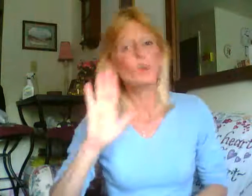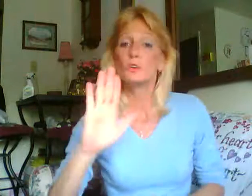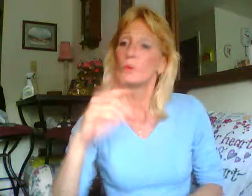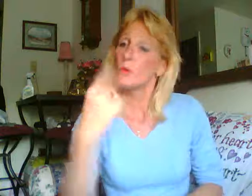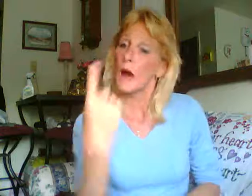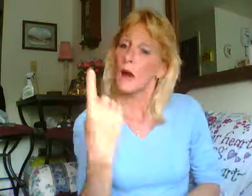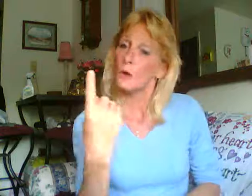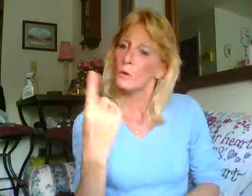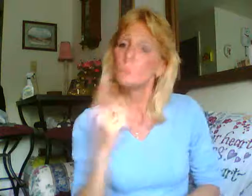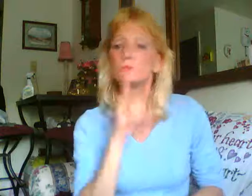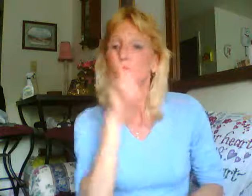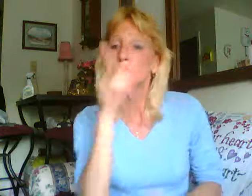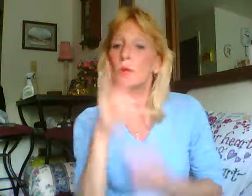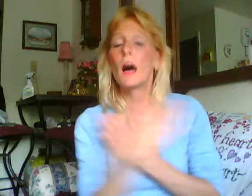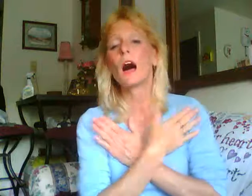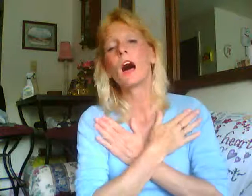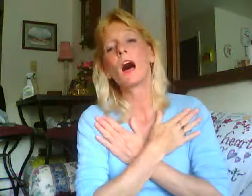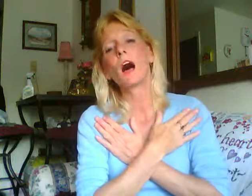your own true love?